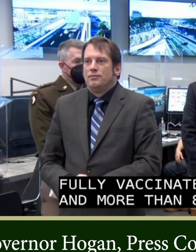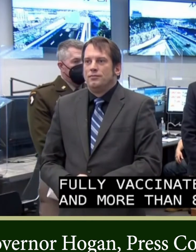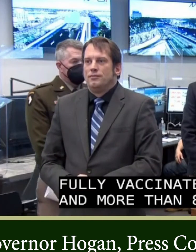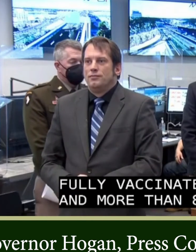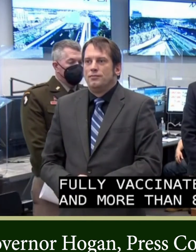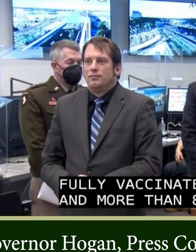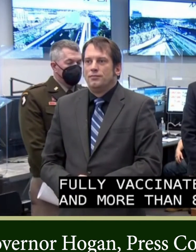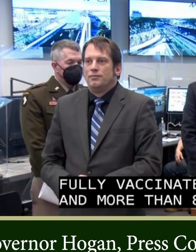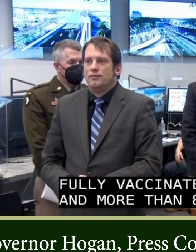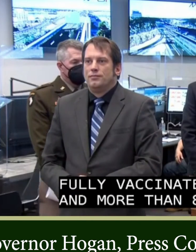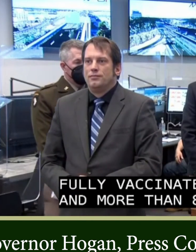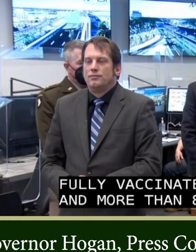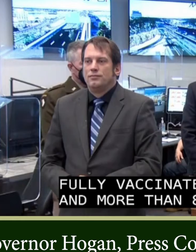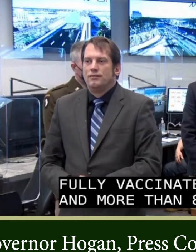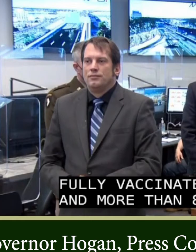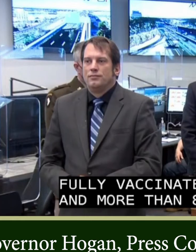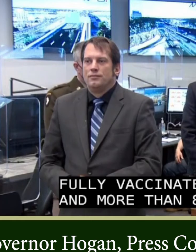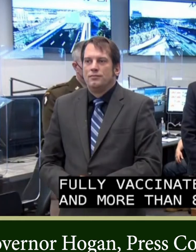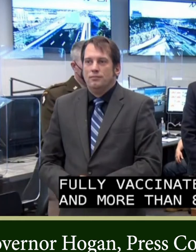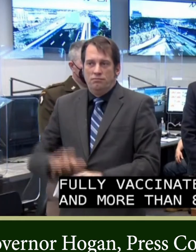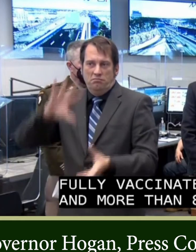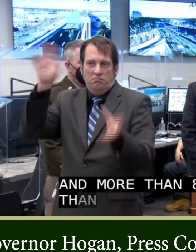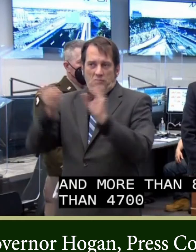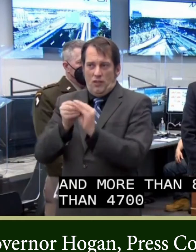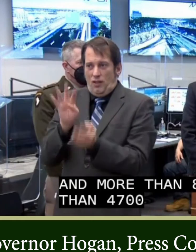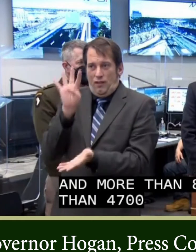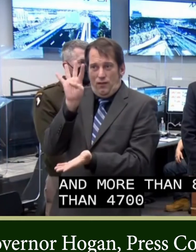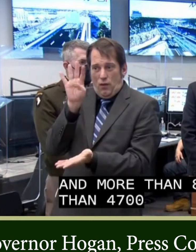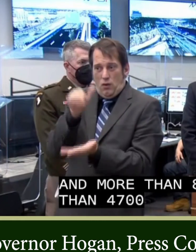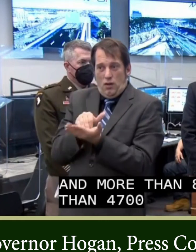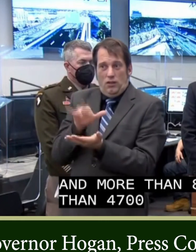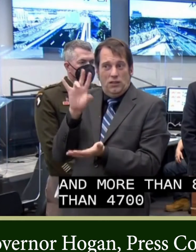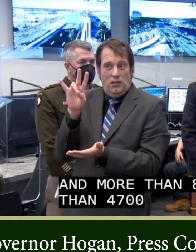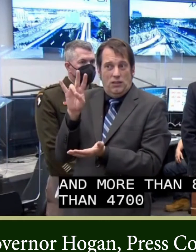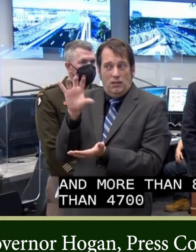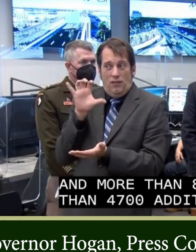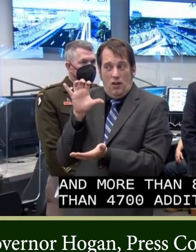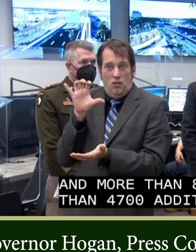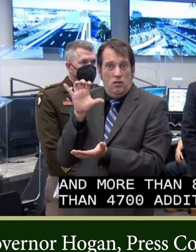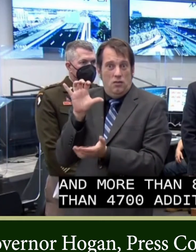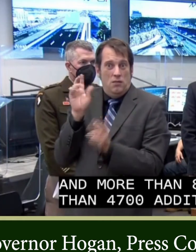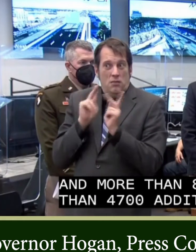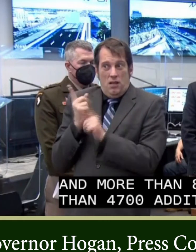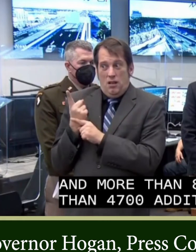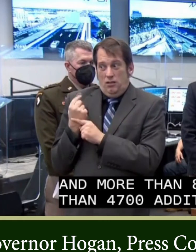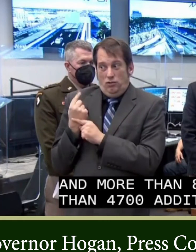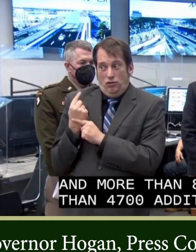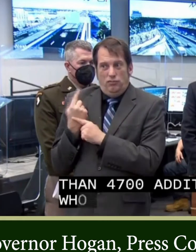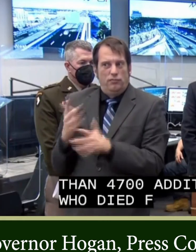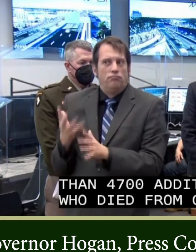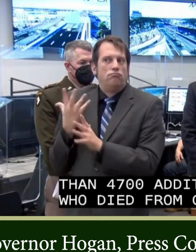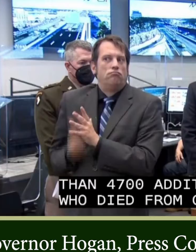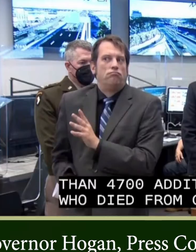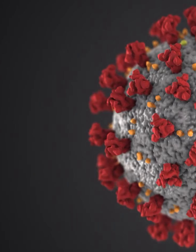4,700 additional Marylanders who died from COVID-19 last year were not fully